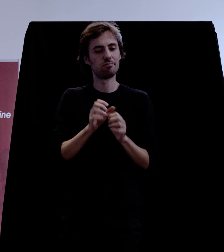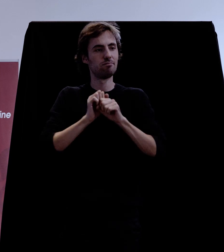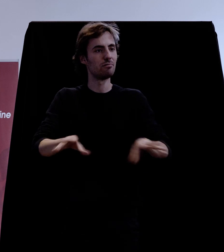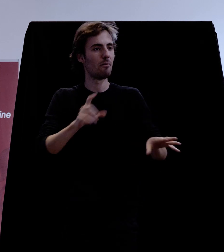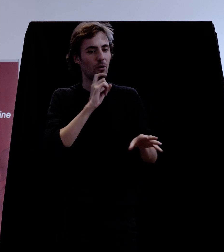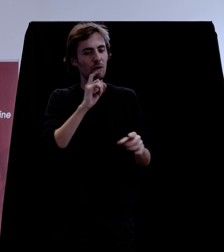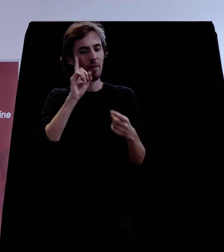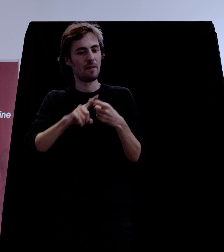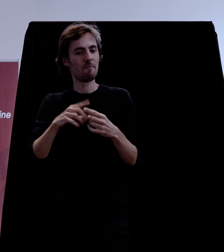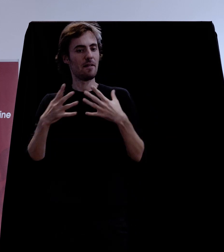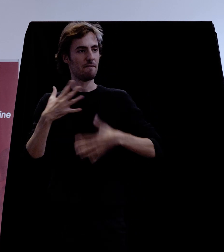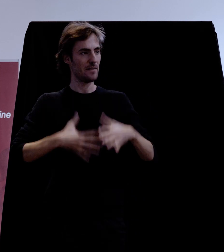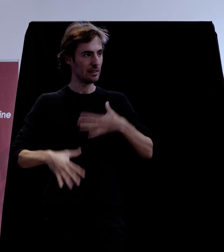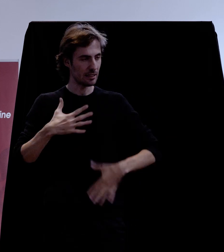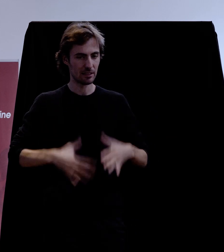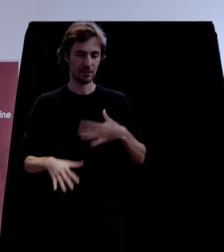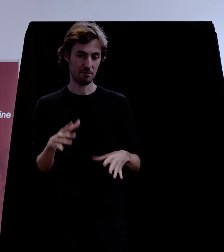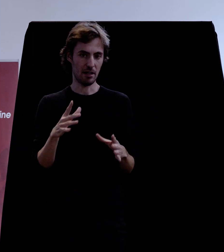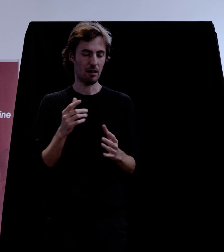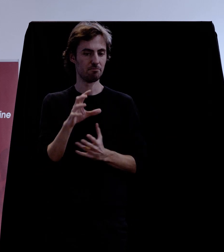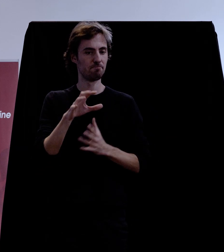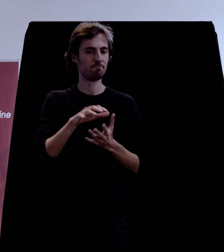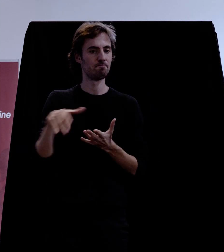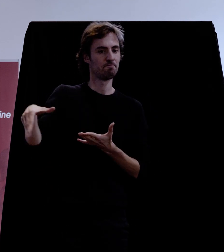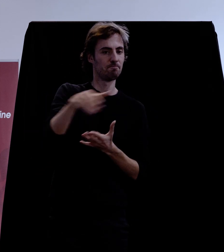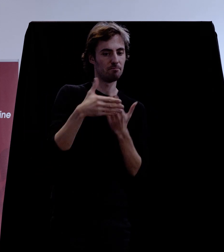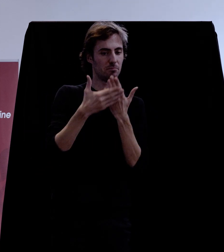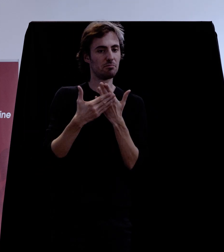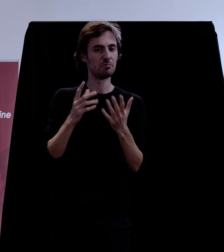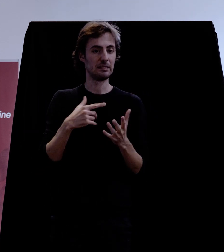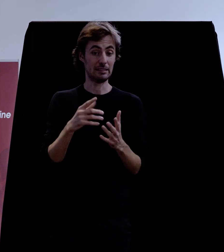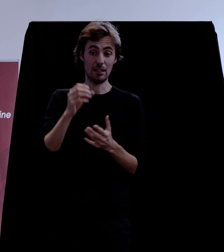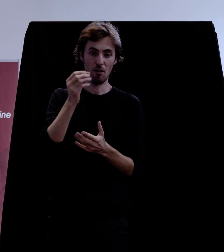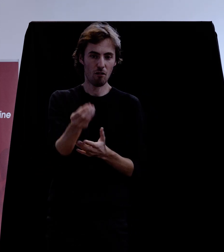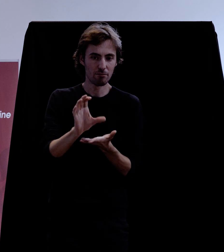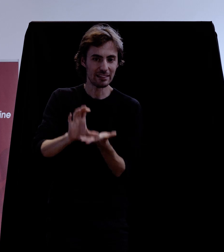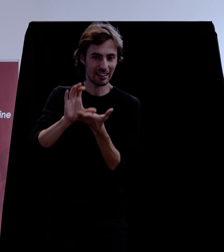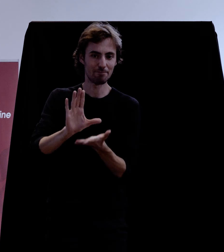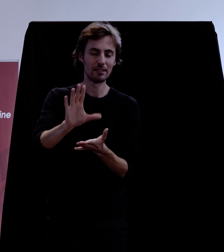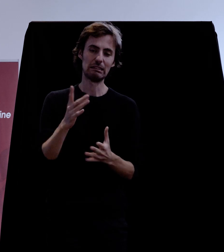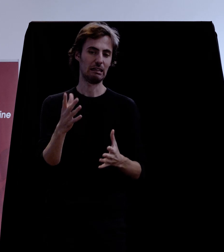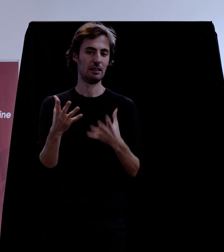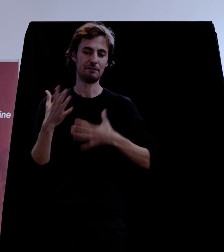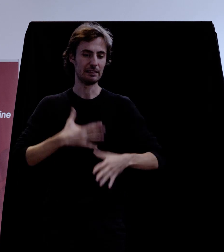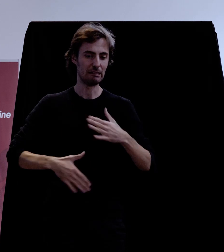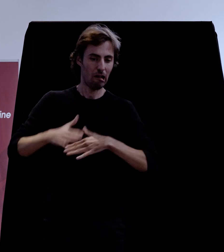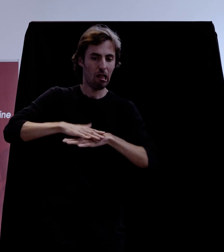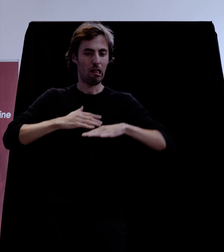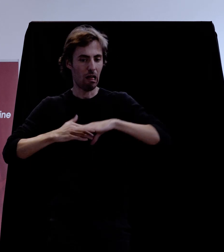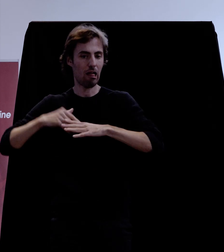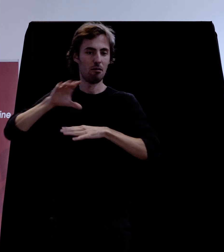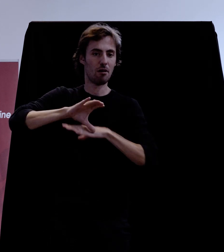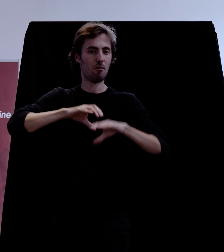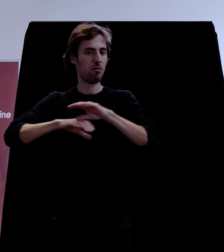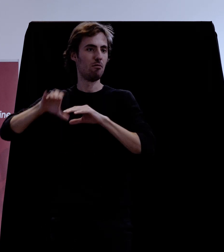charge. And of course, appearance, some of our kids look a little odd. I think they look terrific, but not everybody sees it that